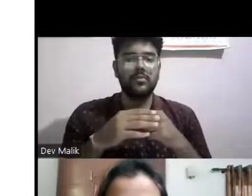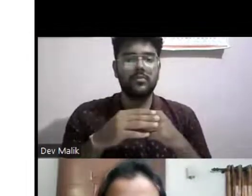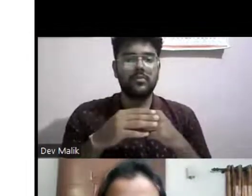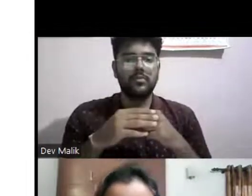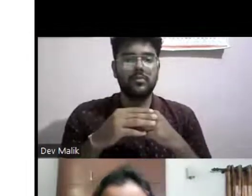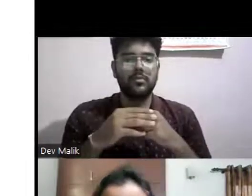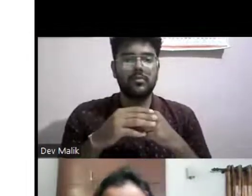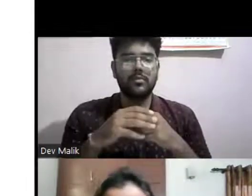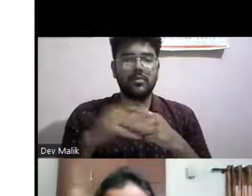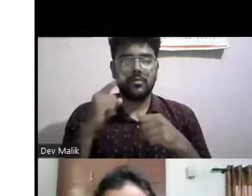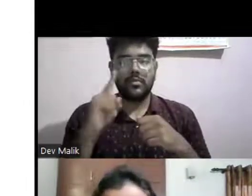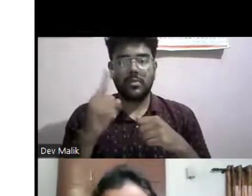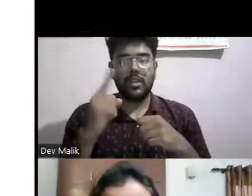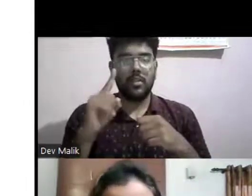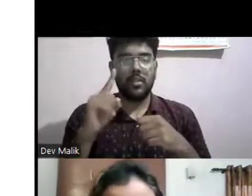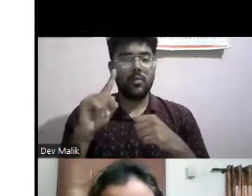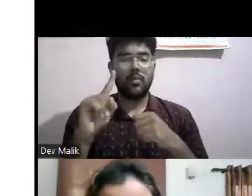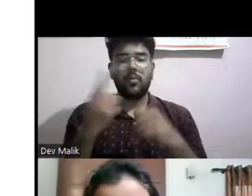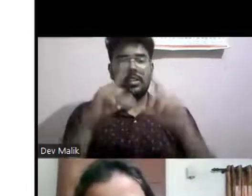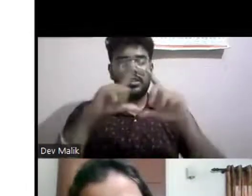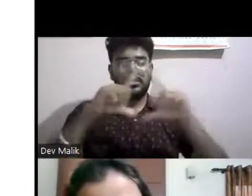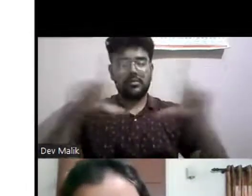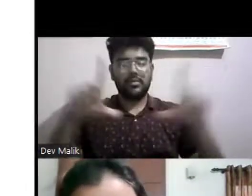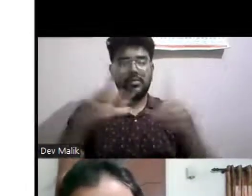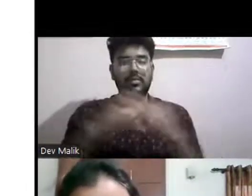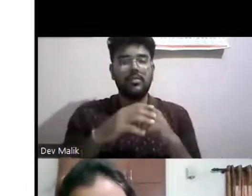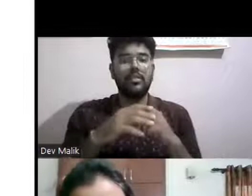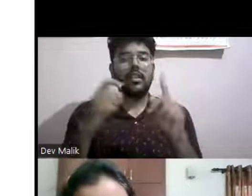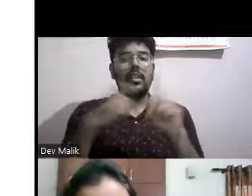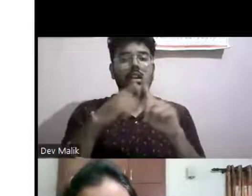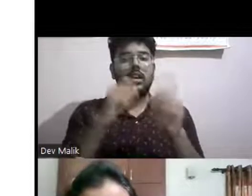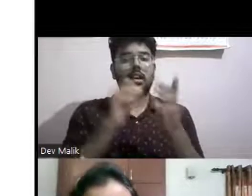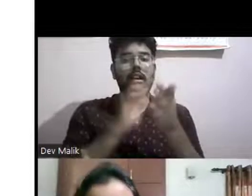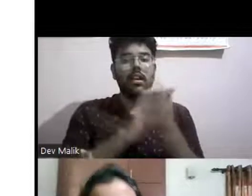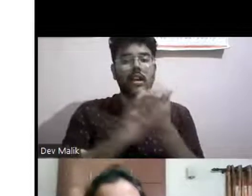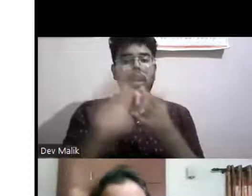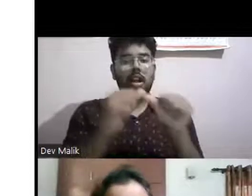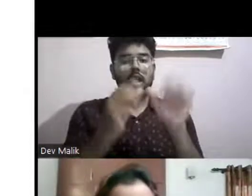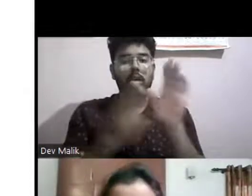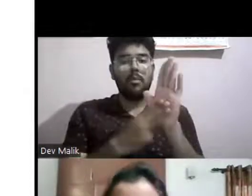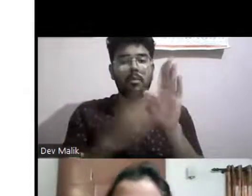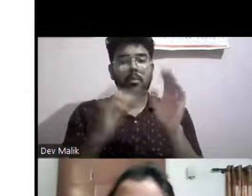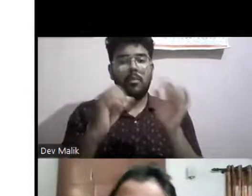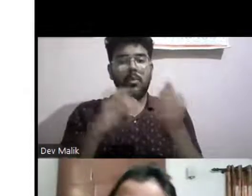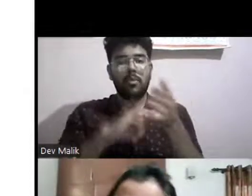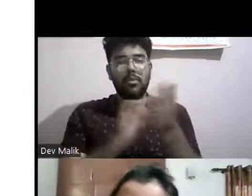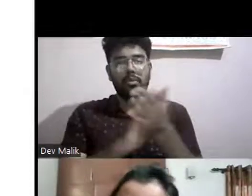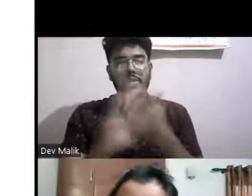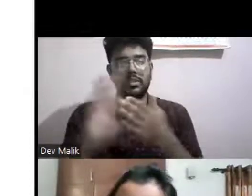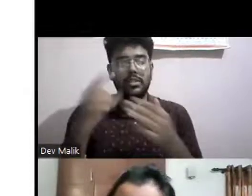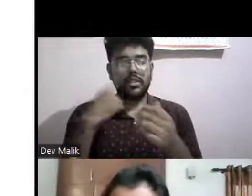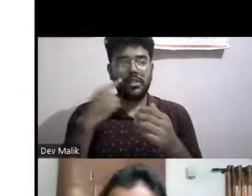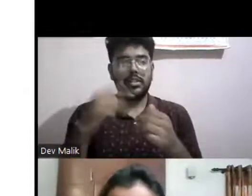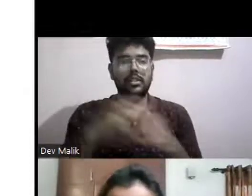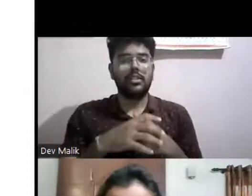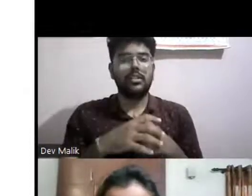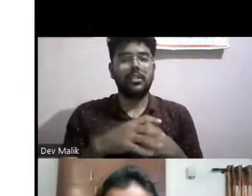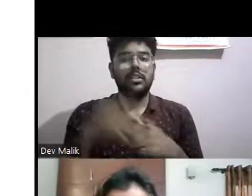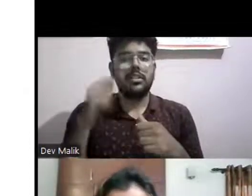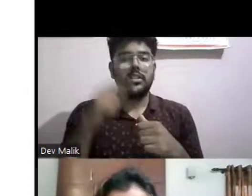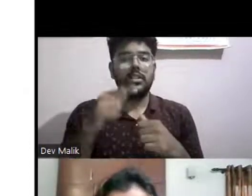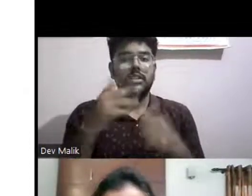So this is the first scene of the film Khamoshi. And let me just give you a short gist